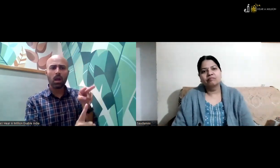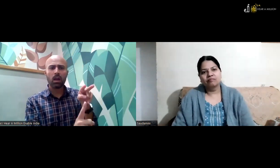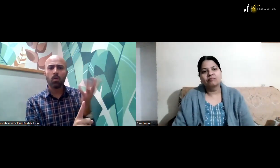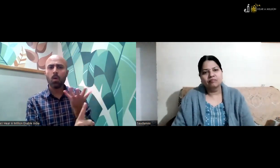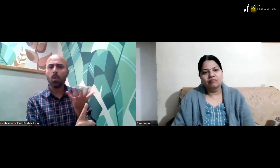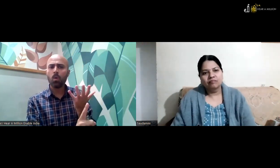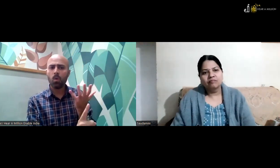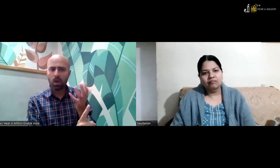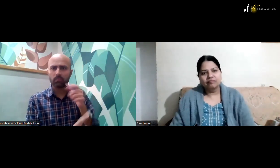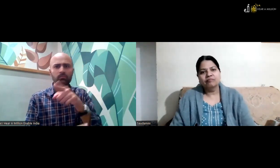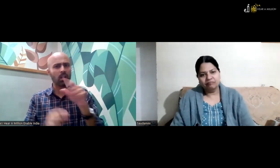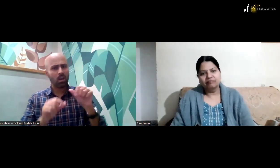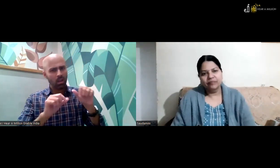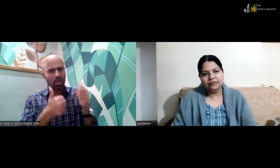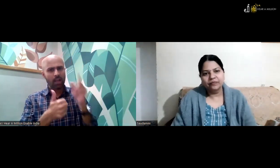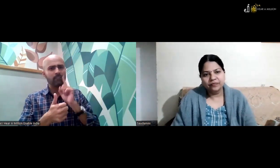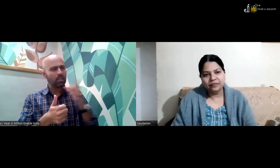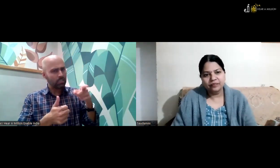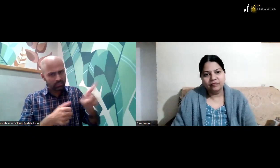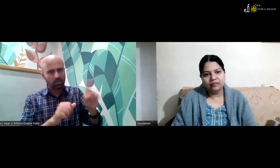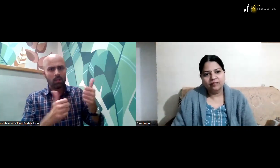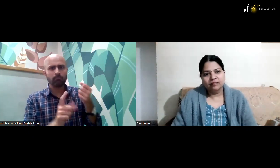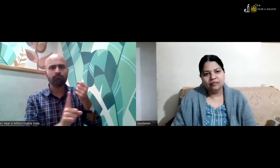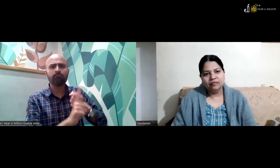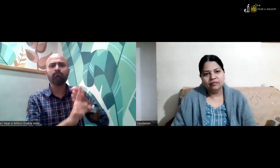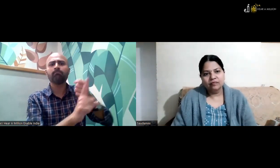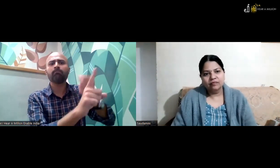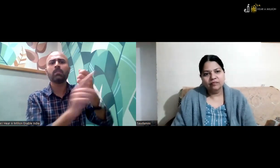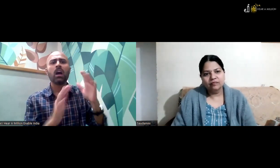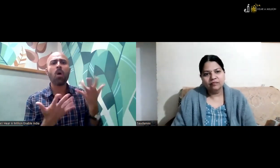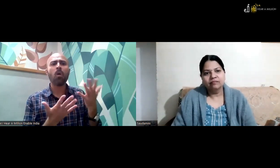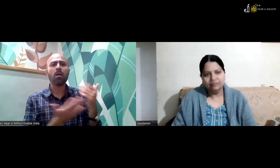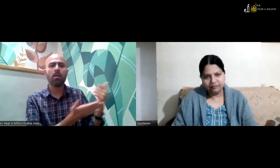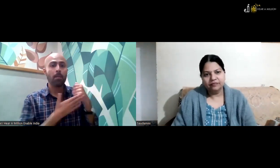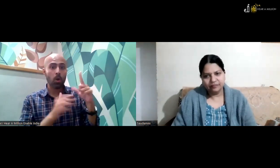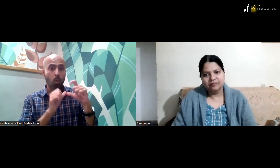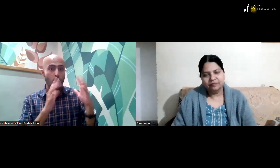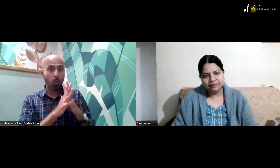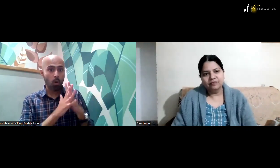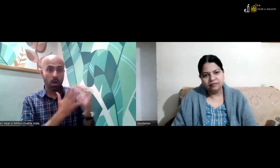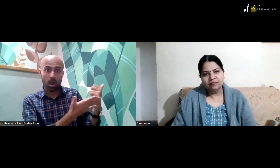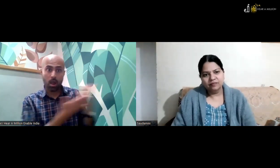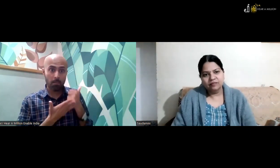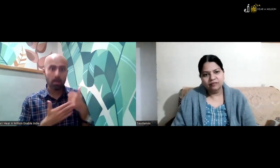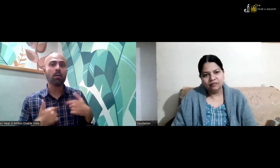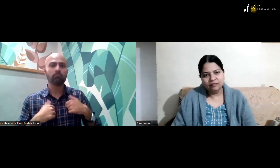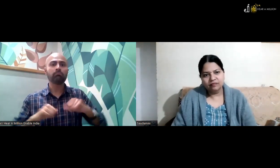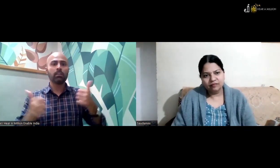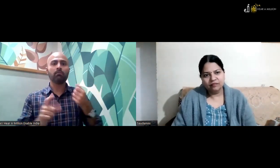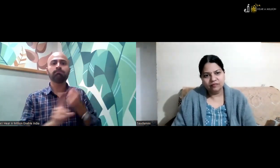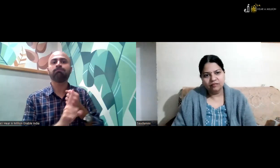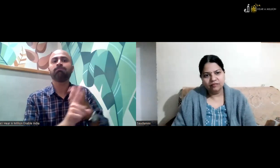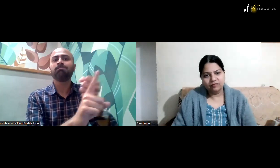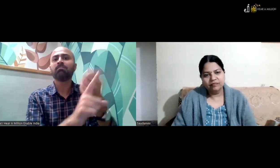the insurance. What are your thoughts regarding this? Like, is that possible that deaf person can just take stand